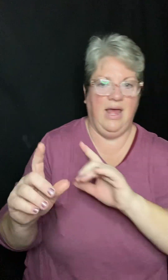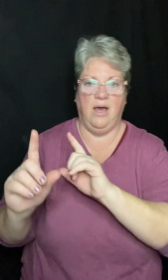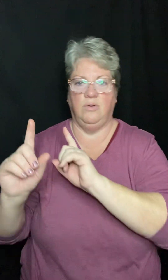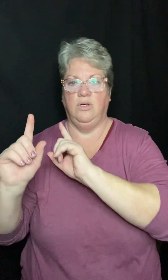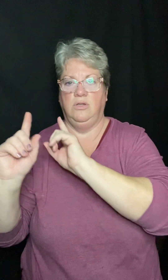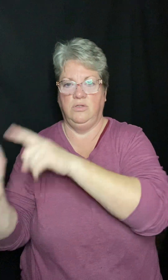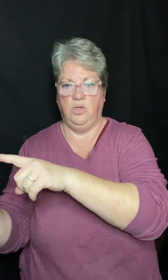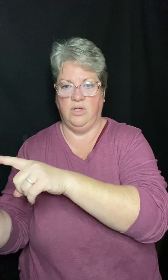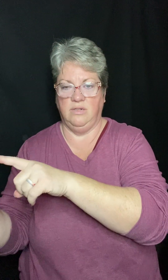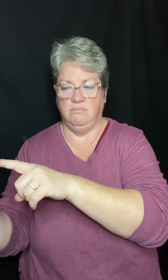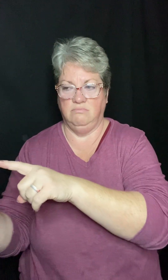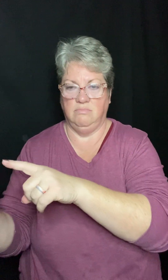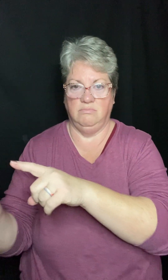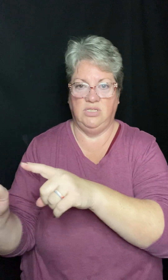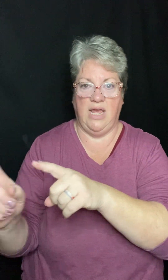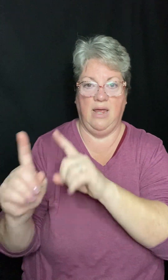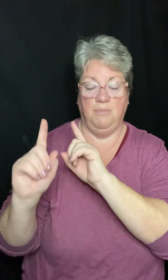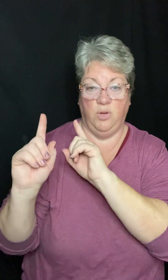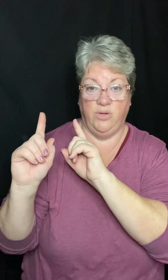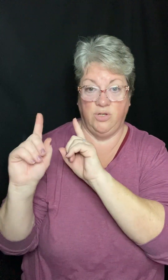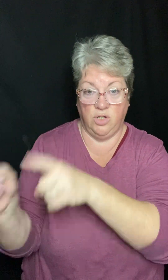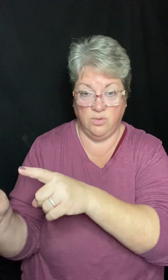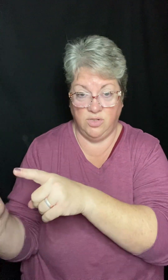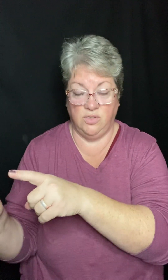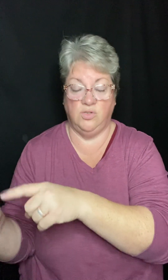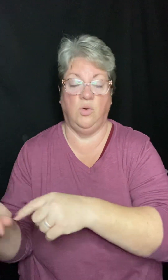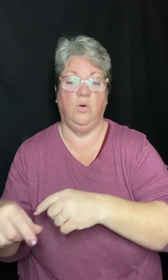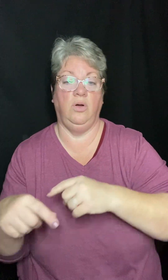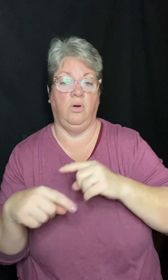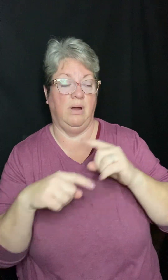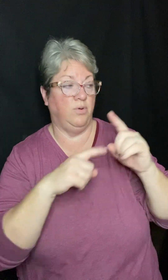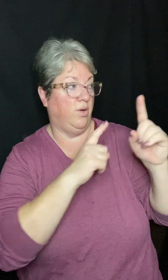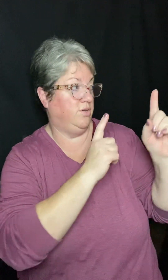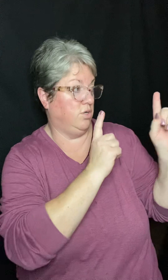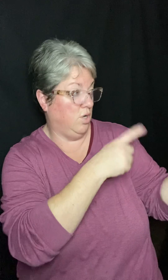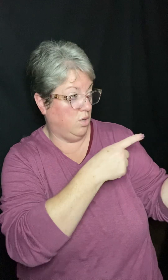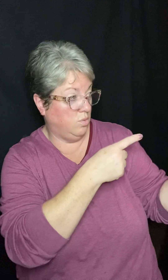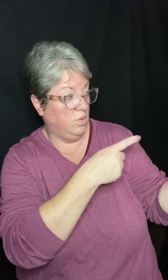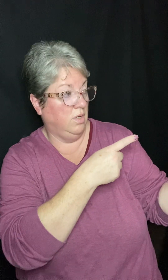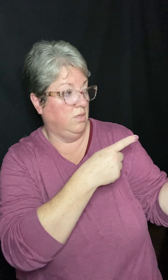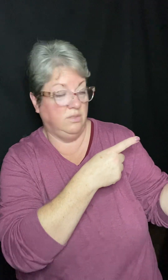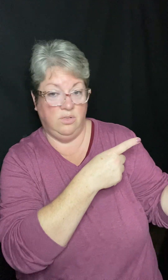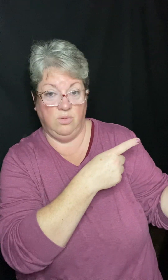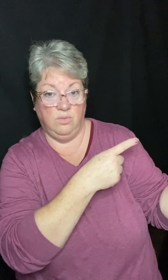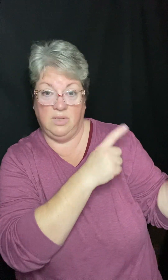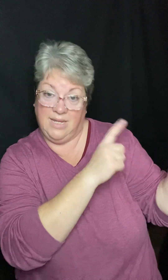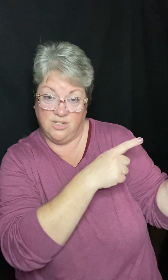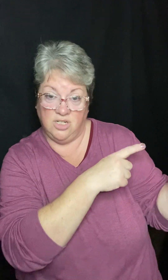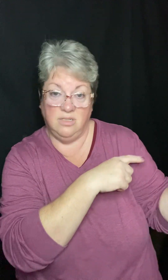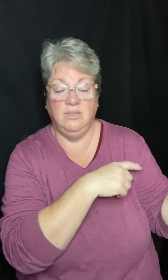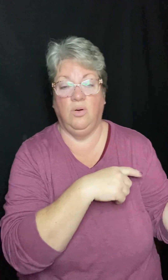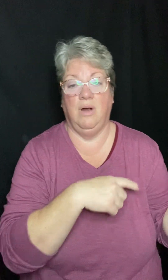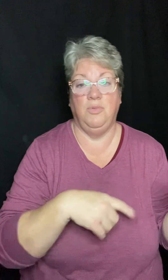how you can say I'm going to go to the store, or I'm going to go to the kitchen, or I'm going